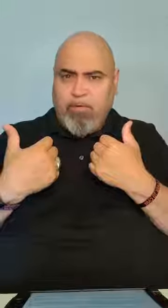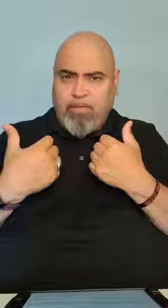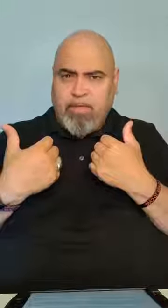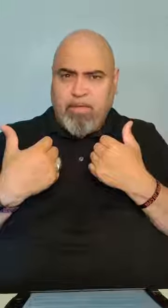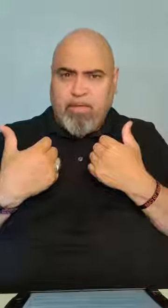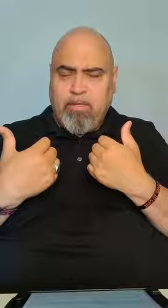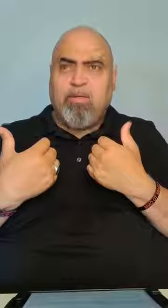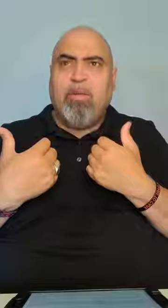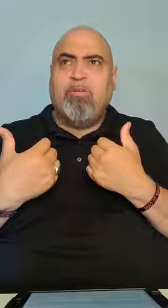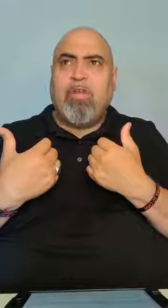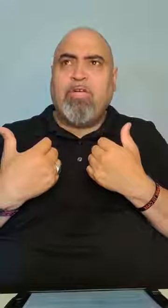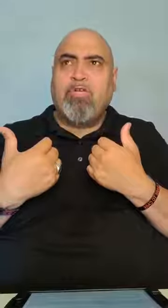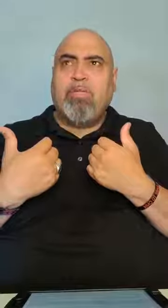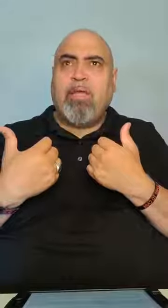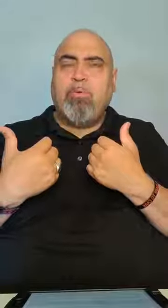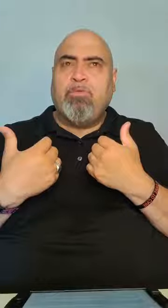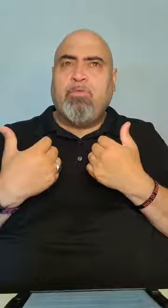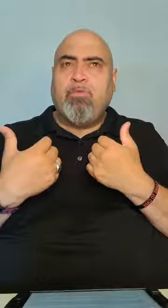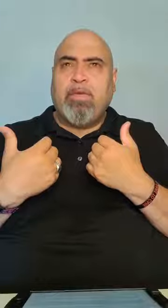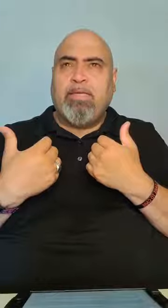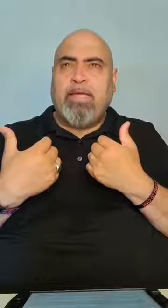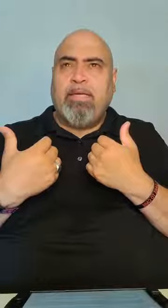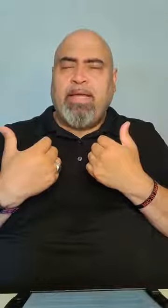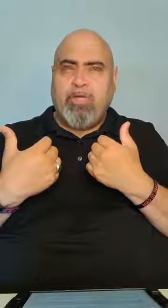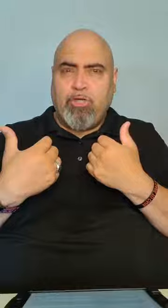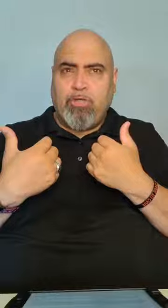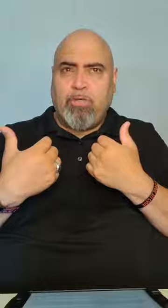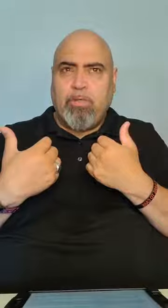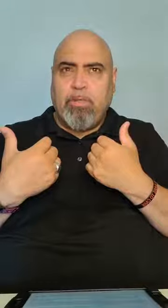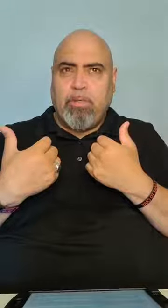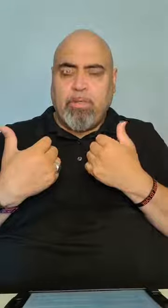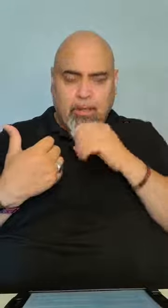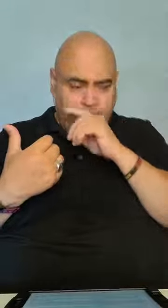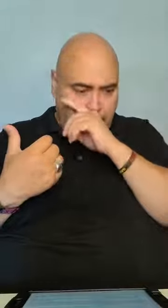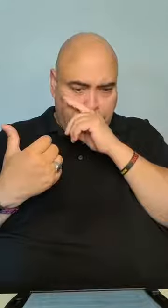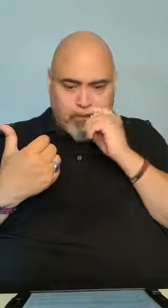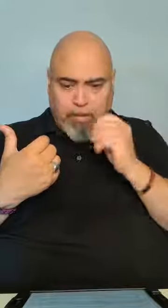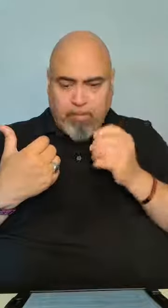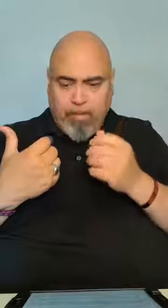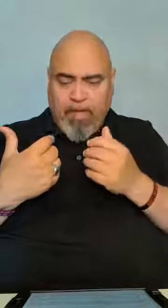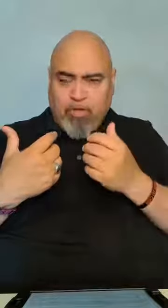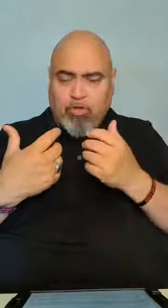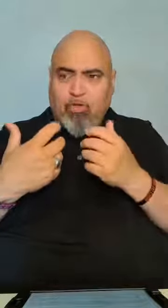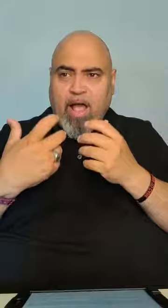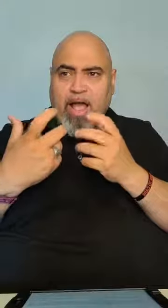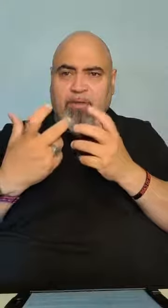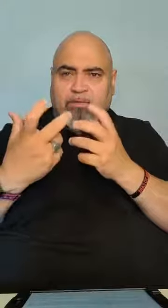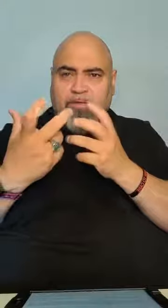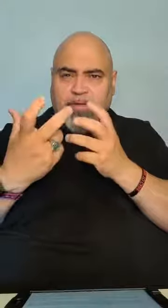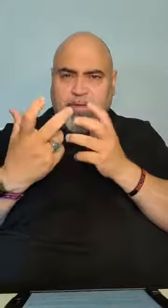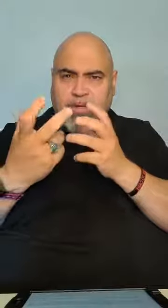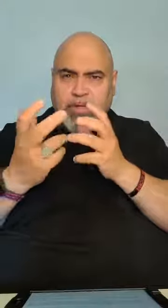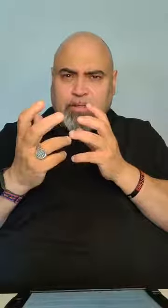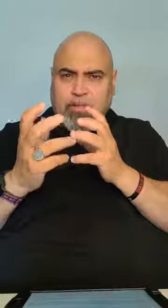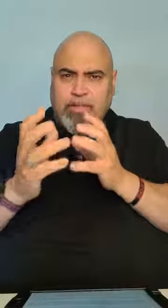perfect in this flesh, that I was of a fallen nature. But if I could strive to